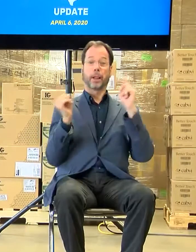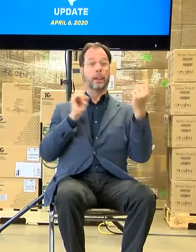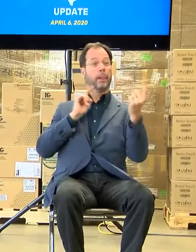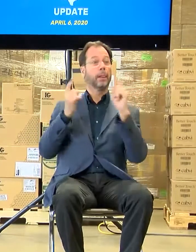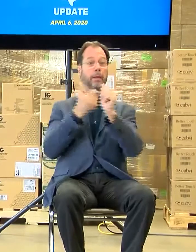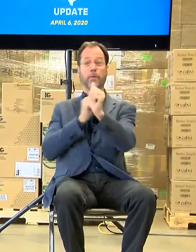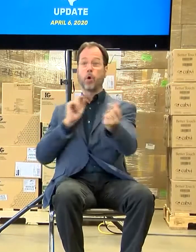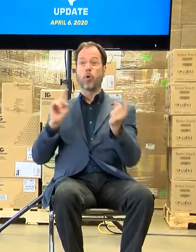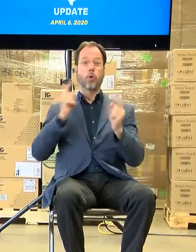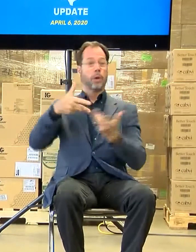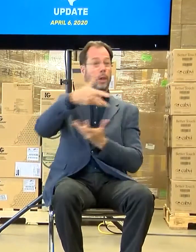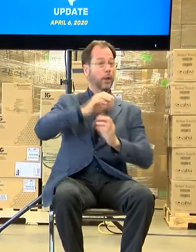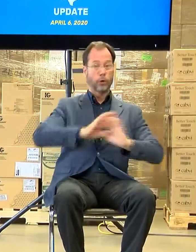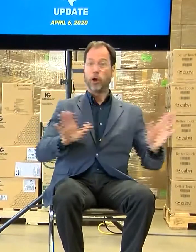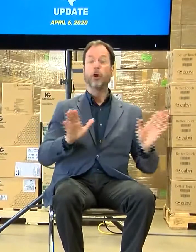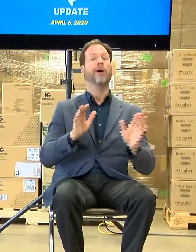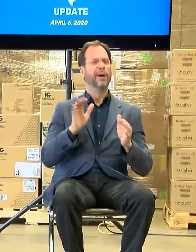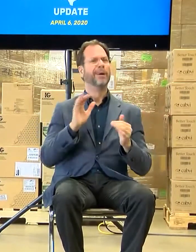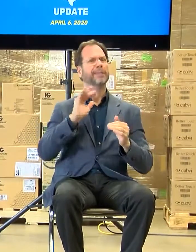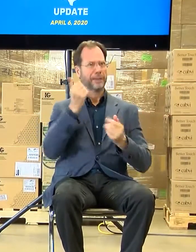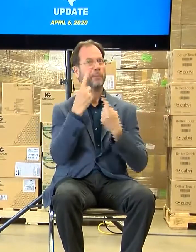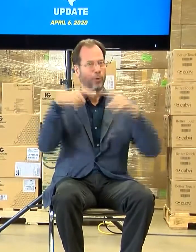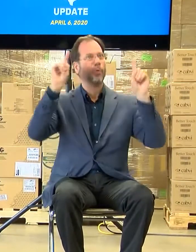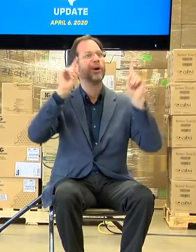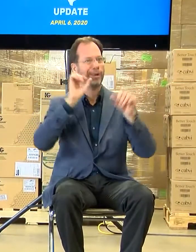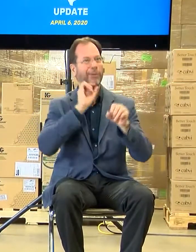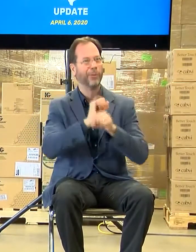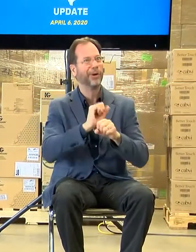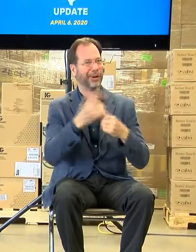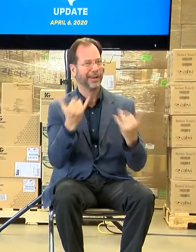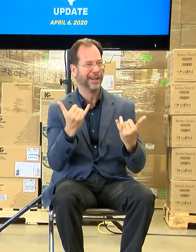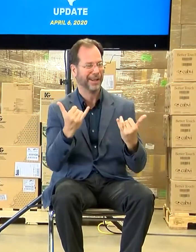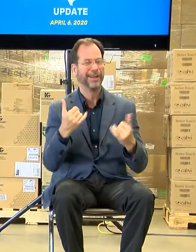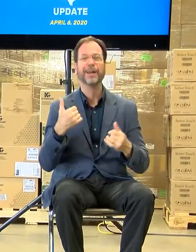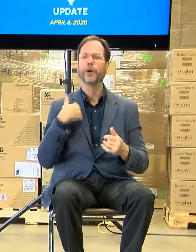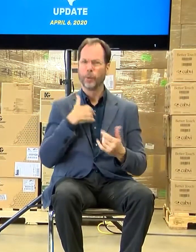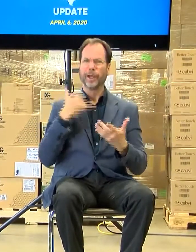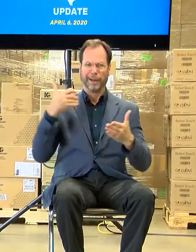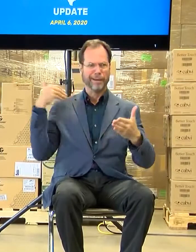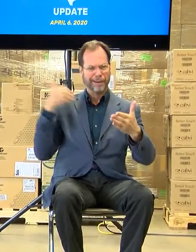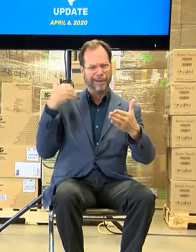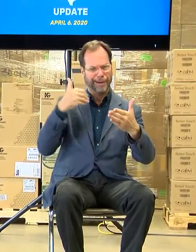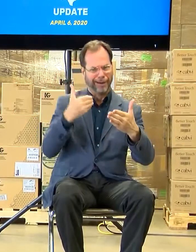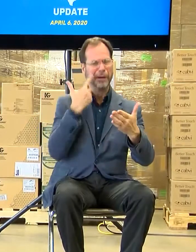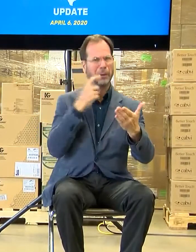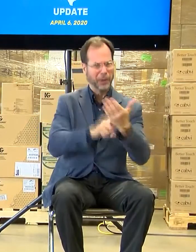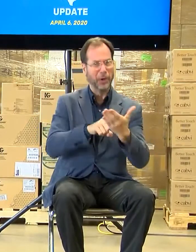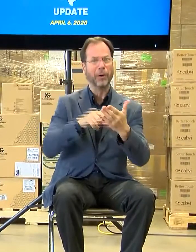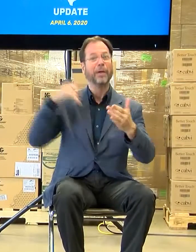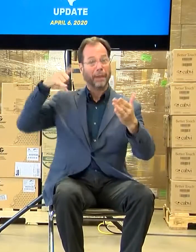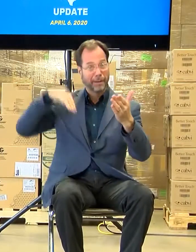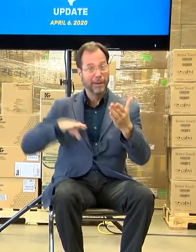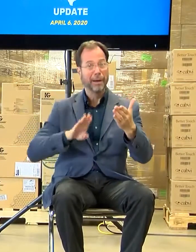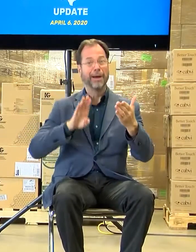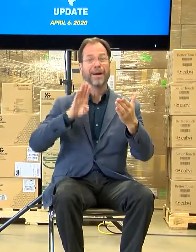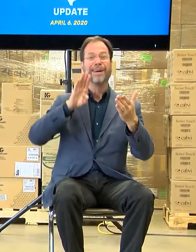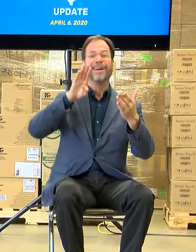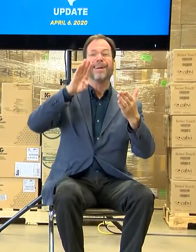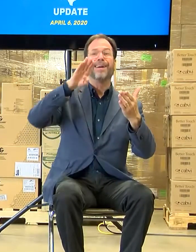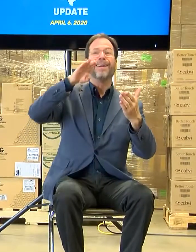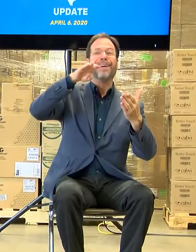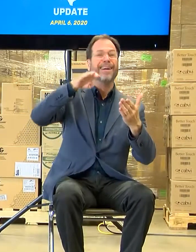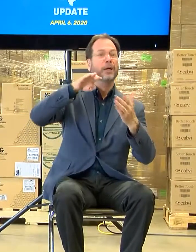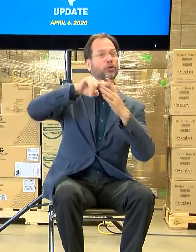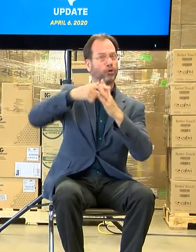working. She said that we are getting close to beginning to bend the curve, but